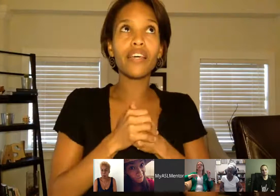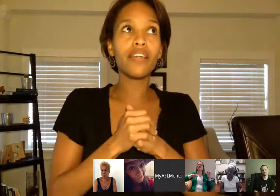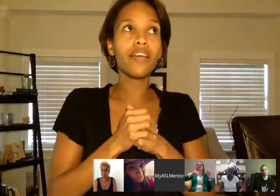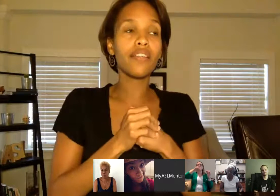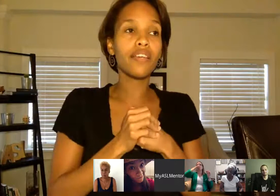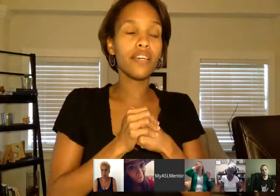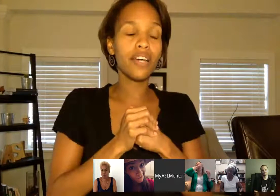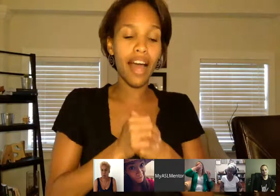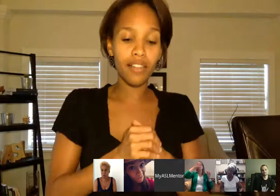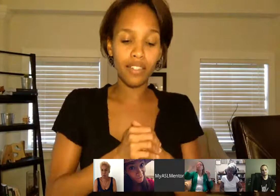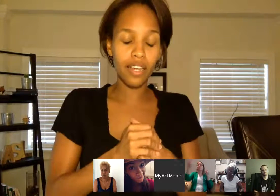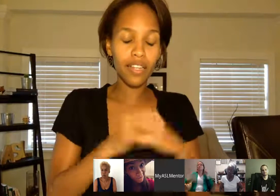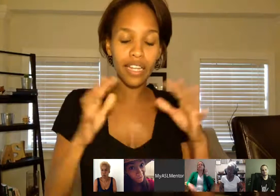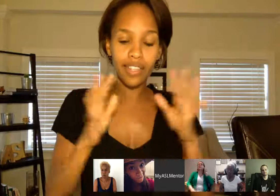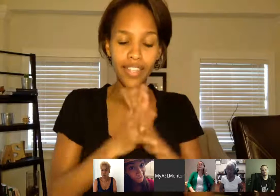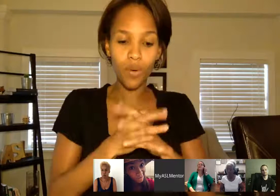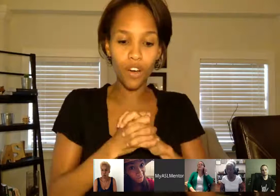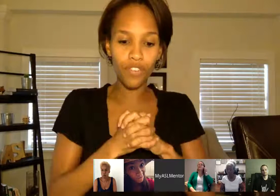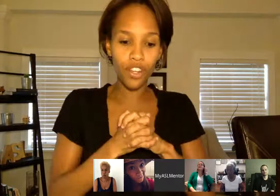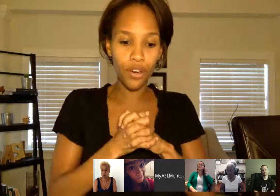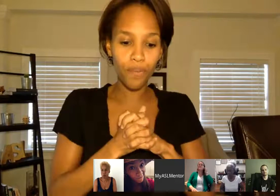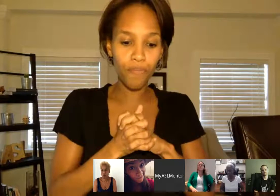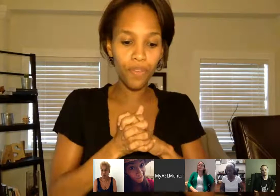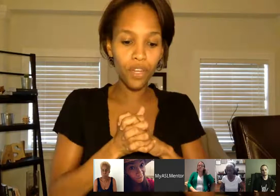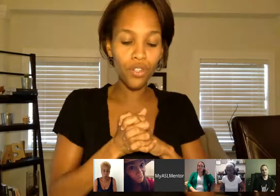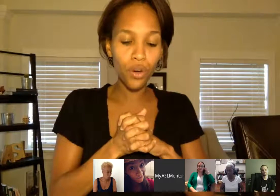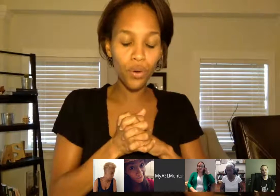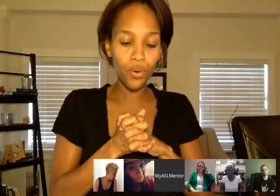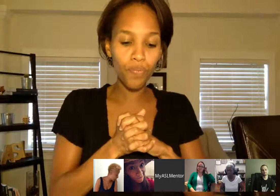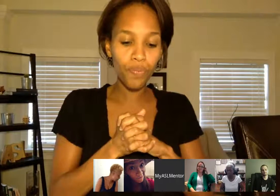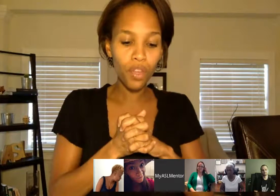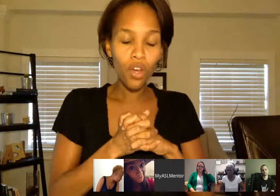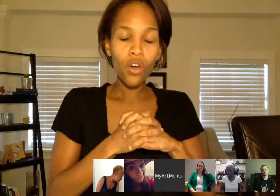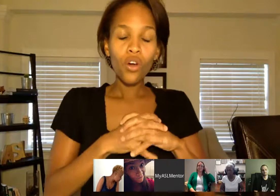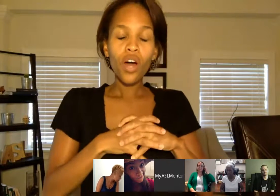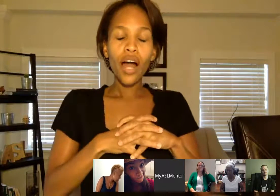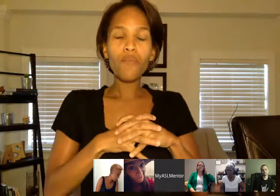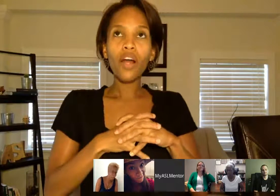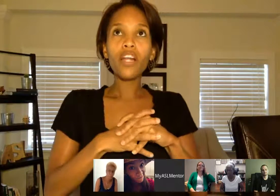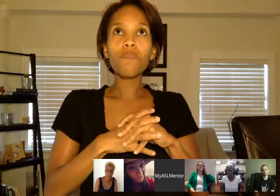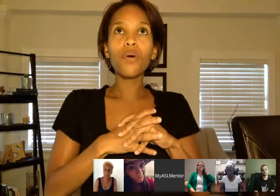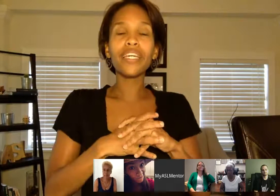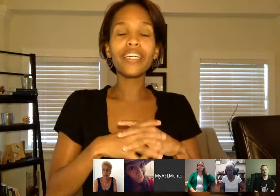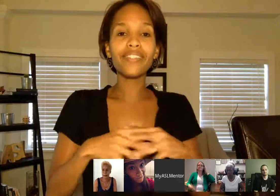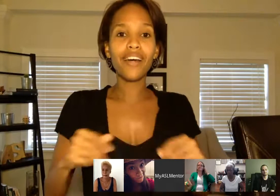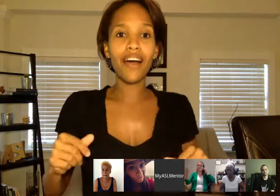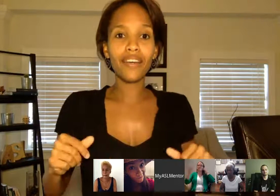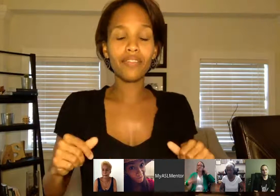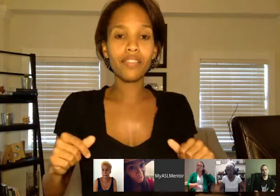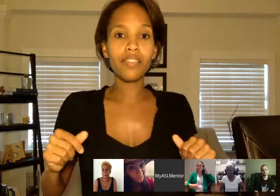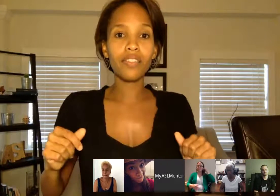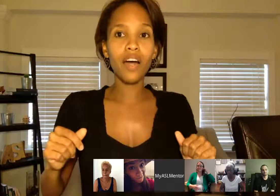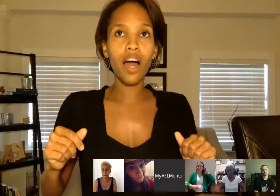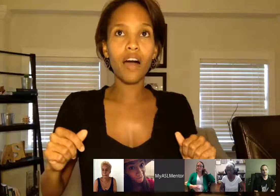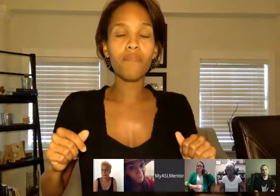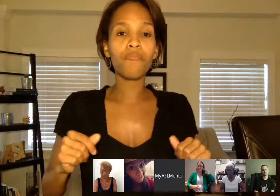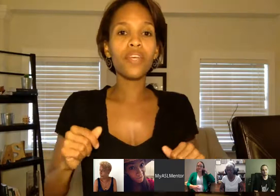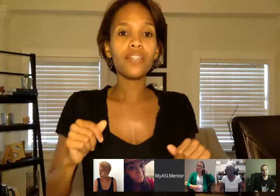it in the in the Say What video. So I brought it up when he